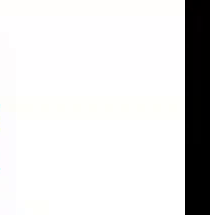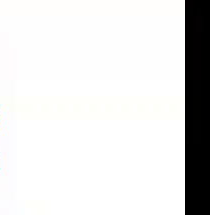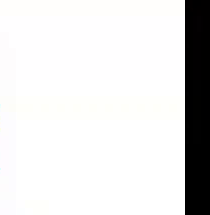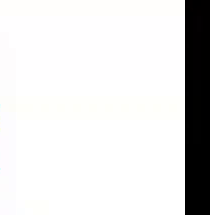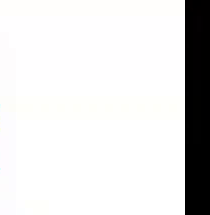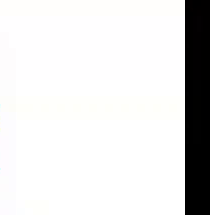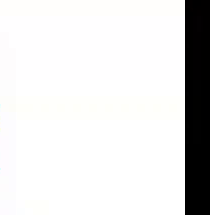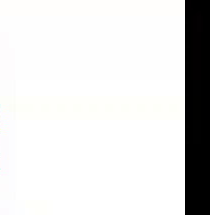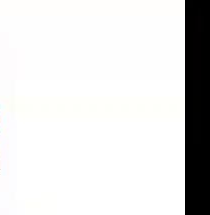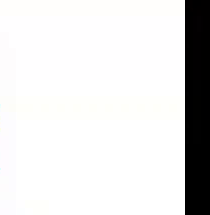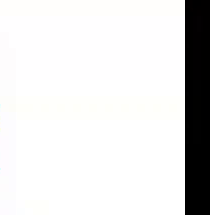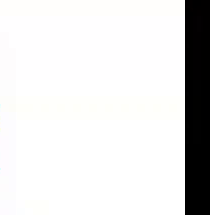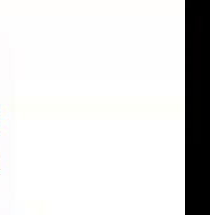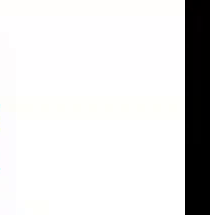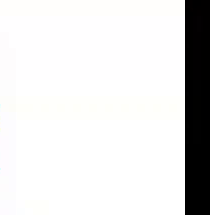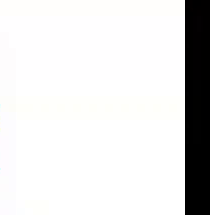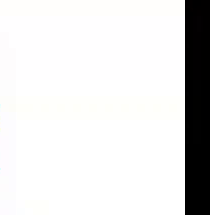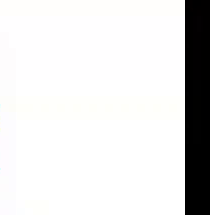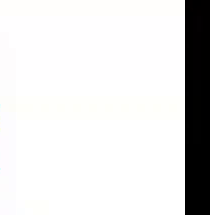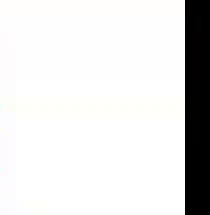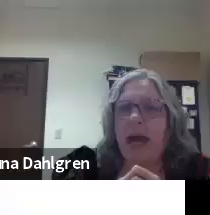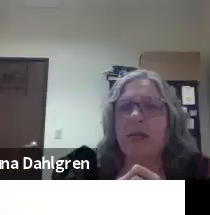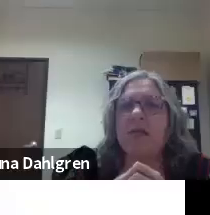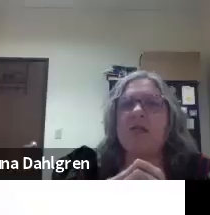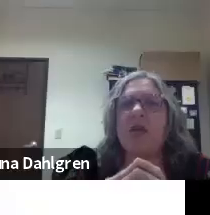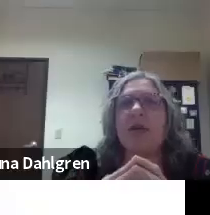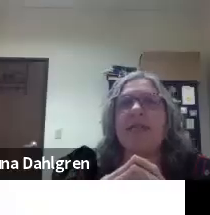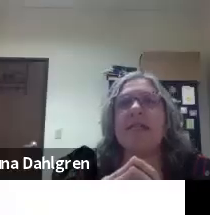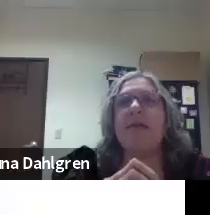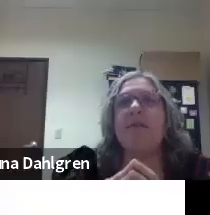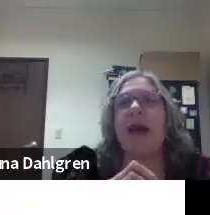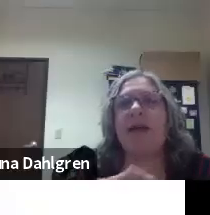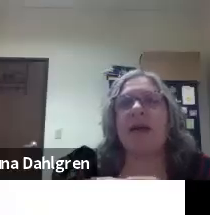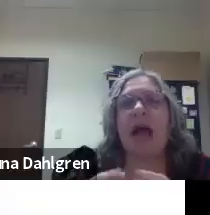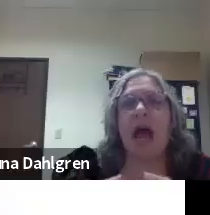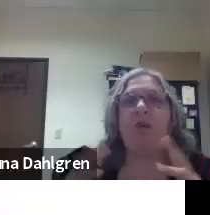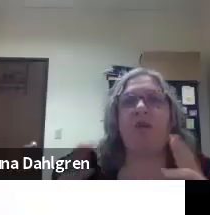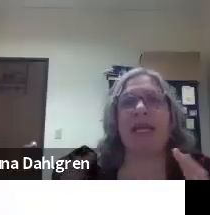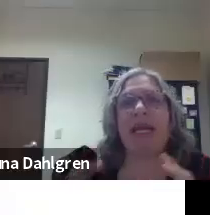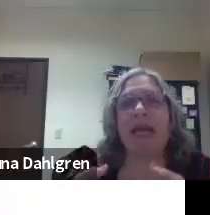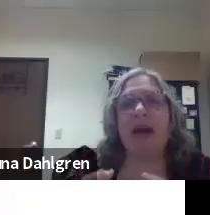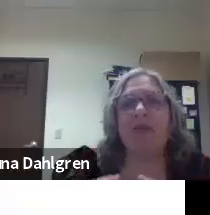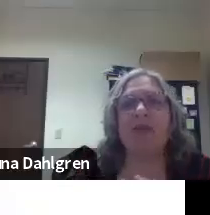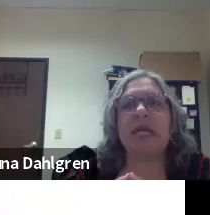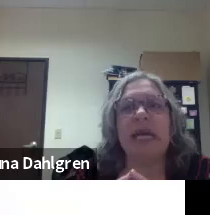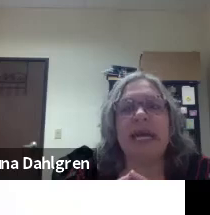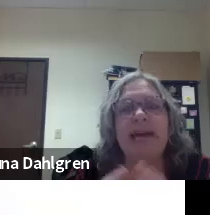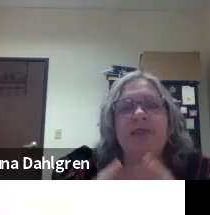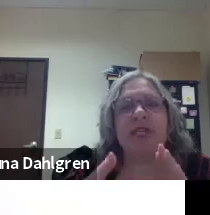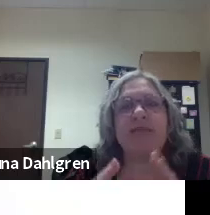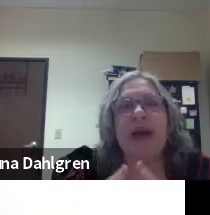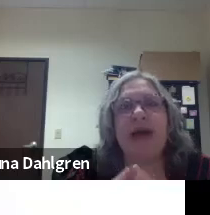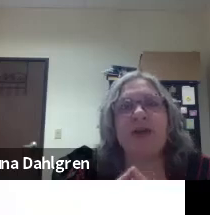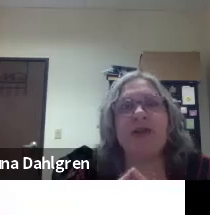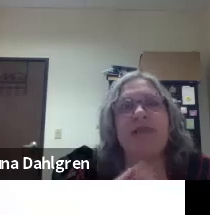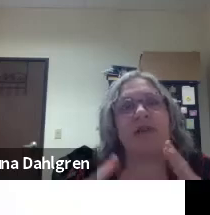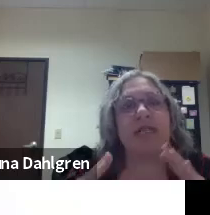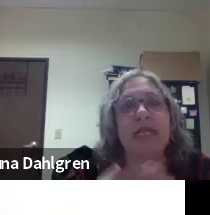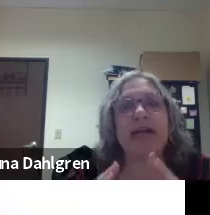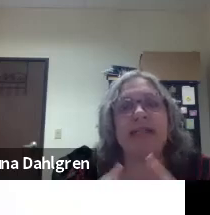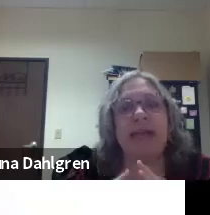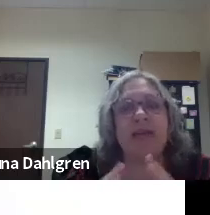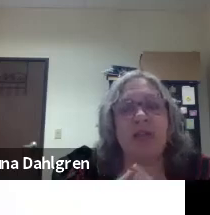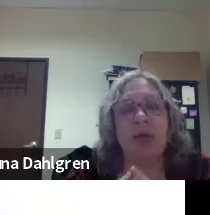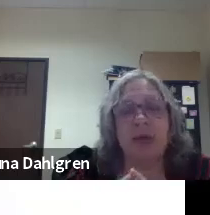$500 each, right? Right. So it doesn't matter how many accounts, it just matters that